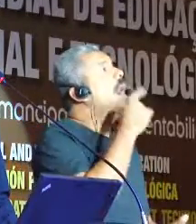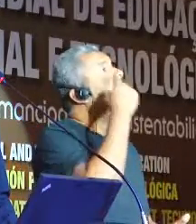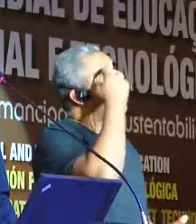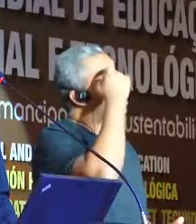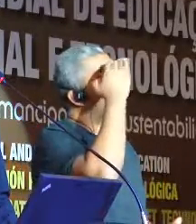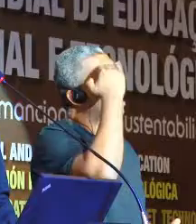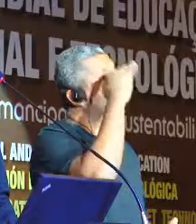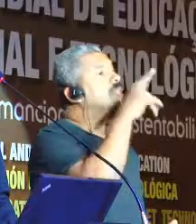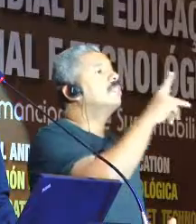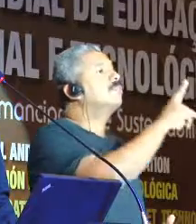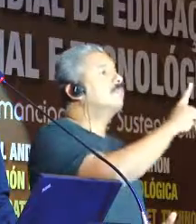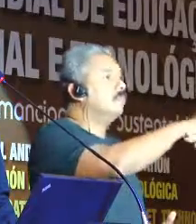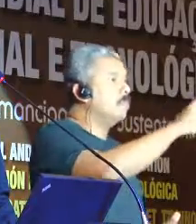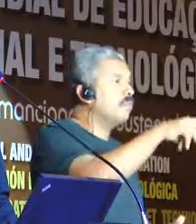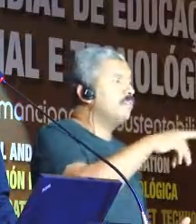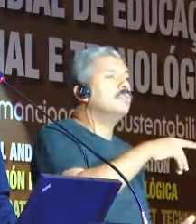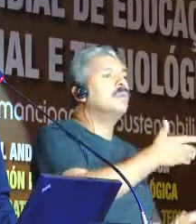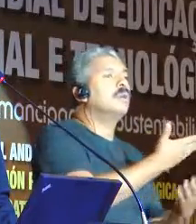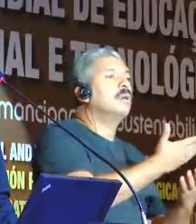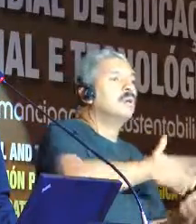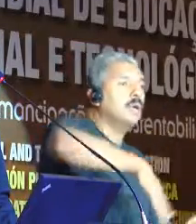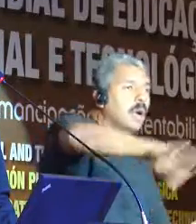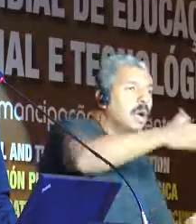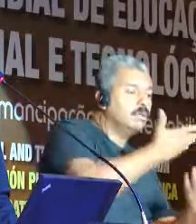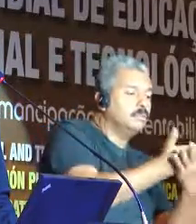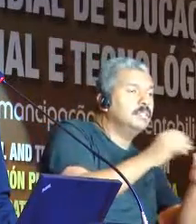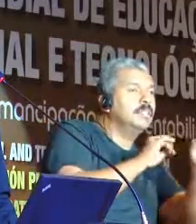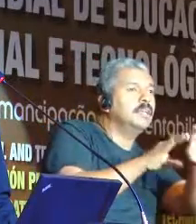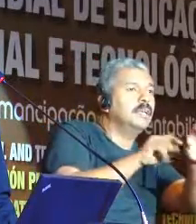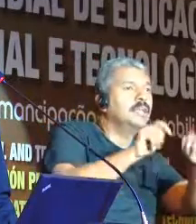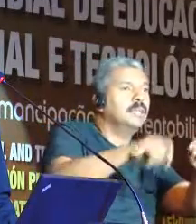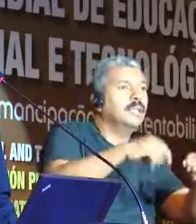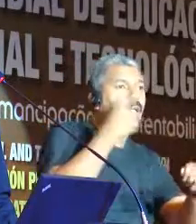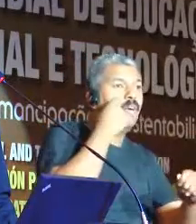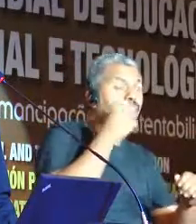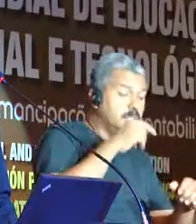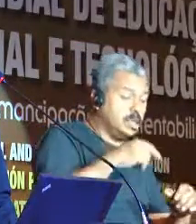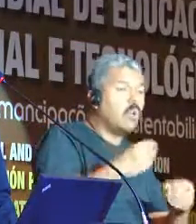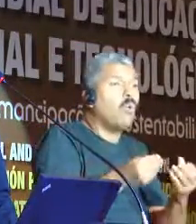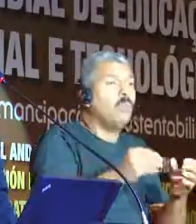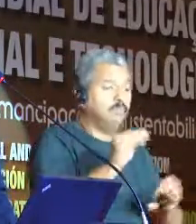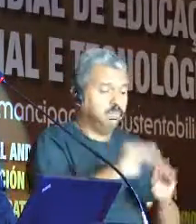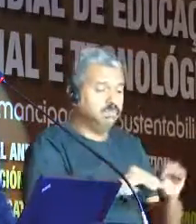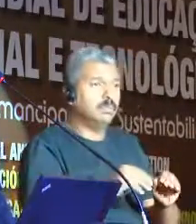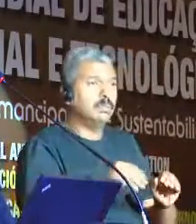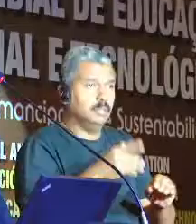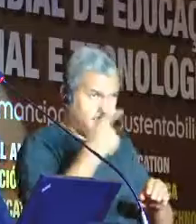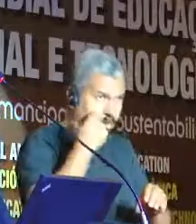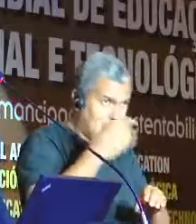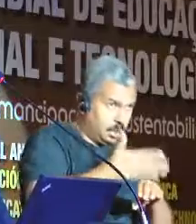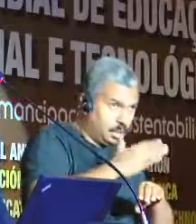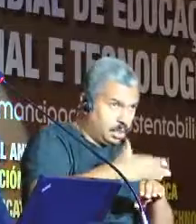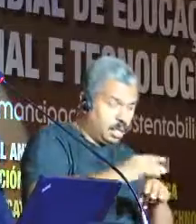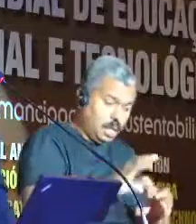free. Free as in freedom, and free as in beer.